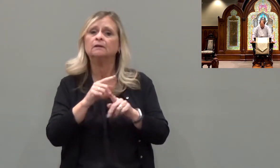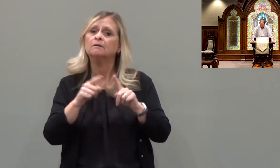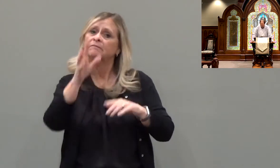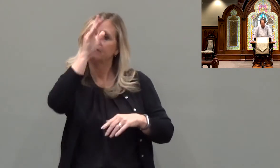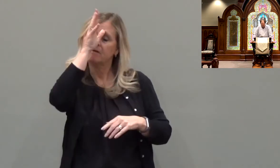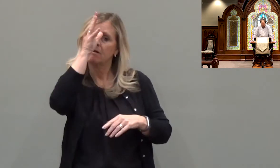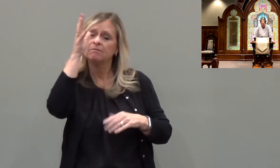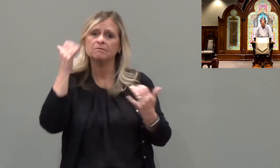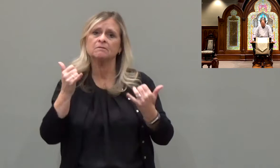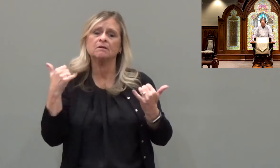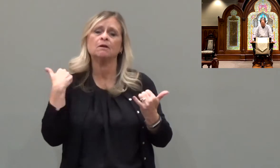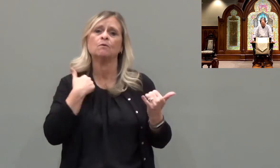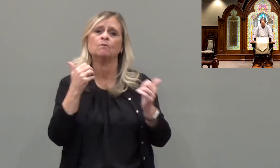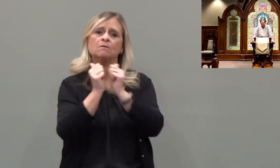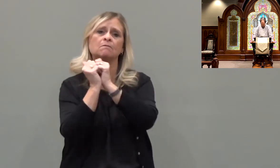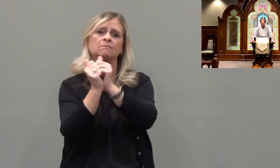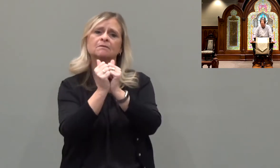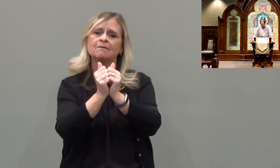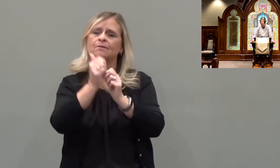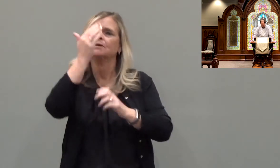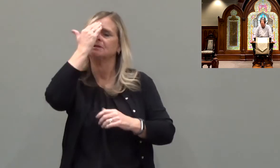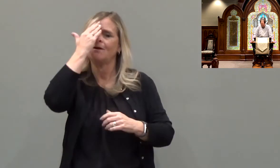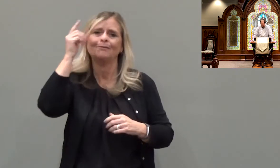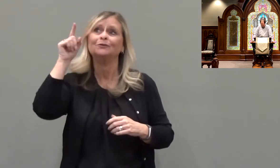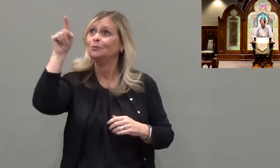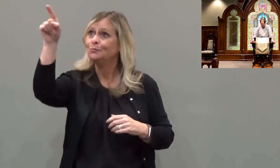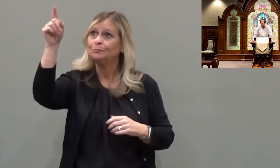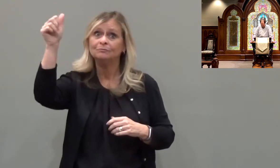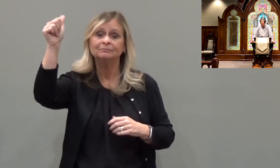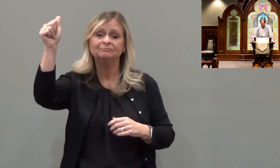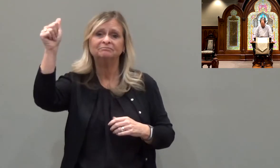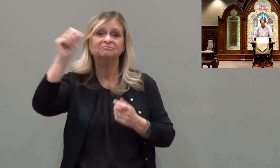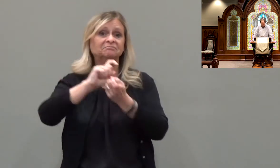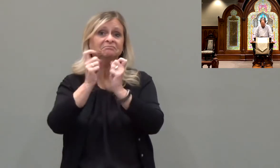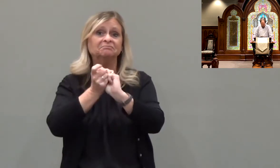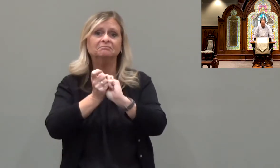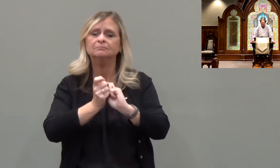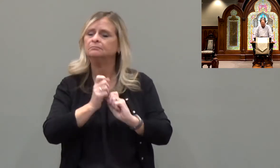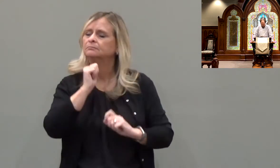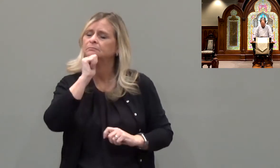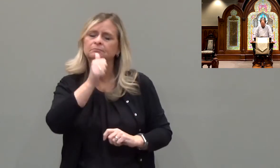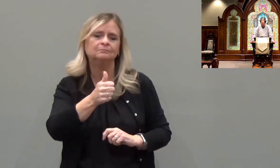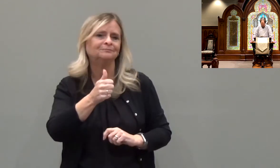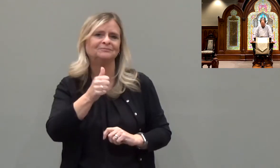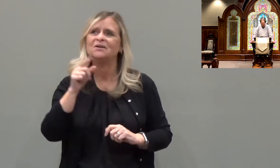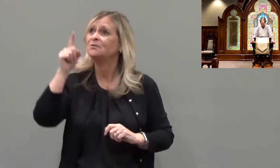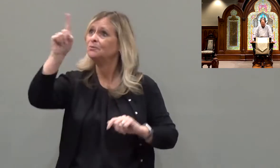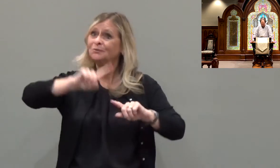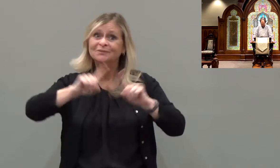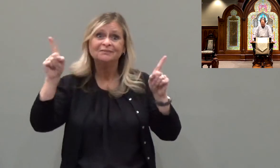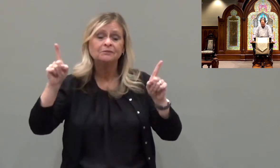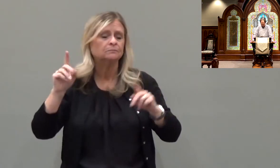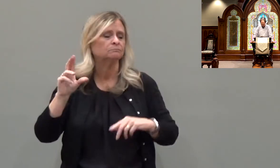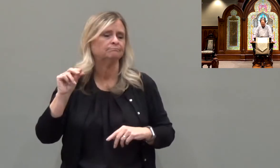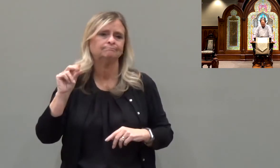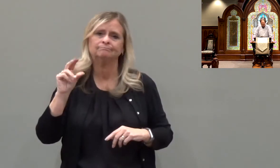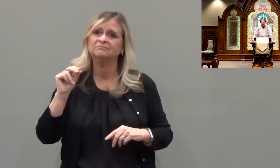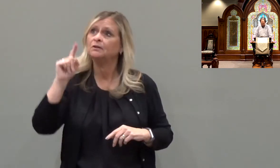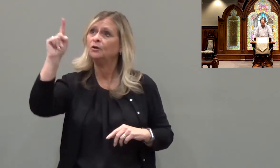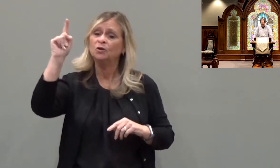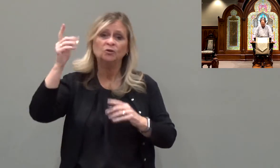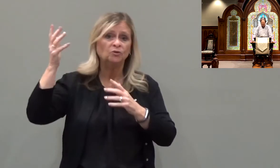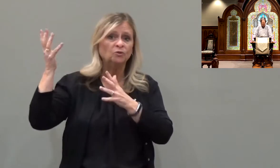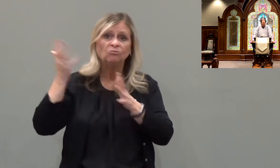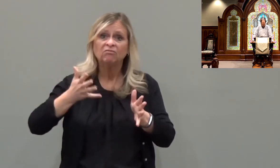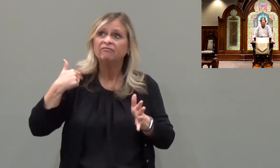come together and we acknowledge that you have not changed, that you are not different, that you have not left us, you